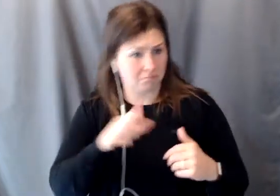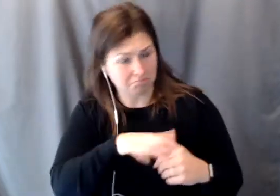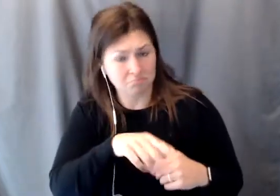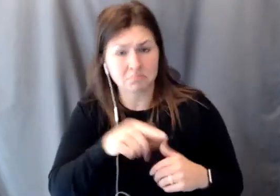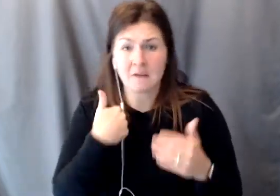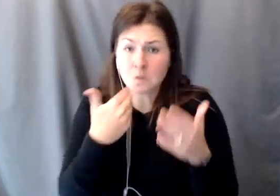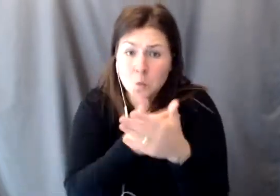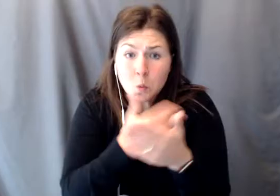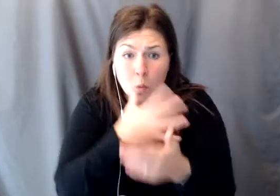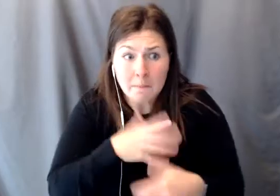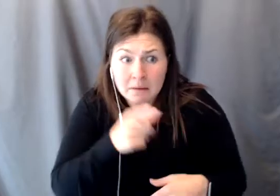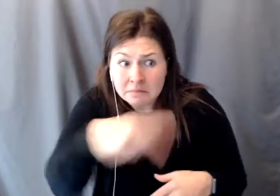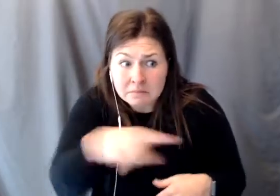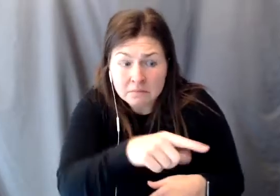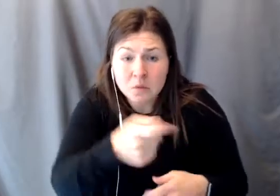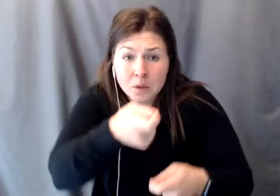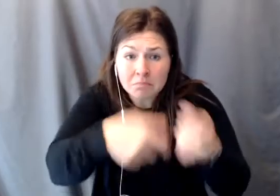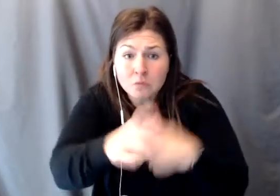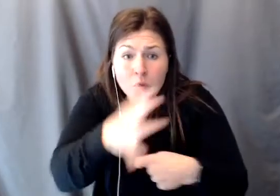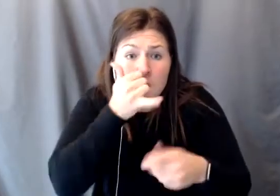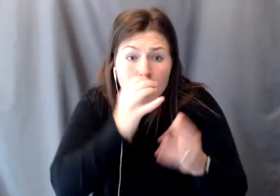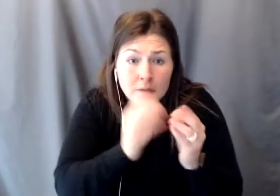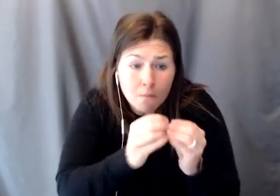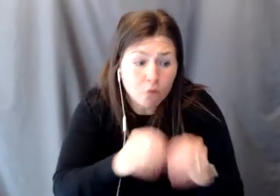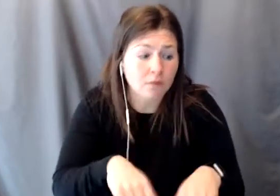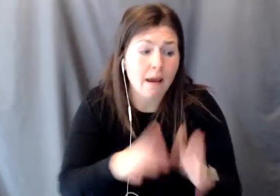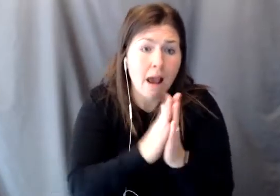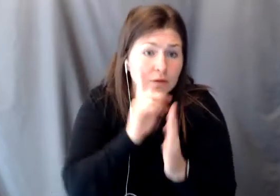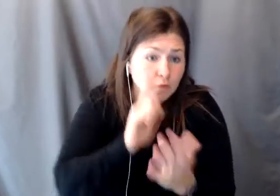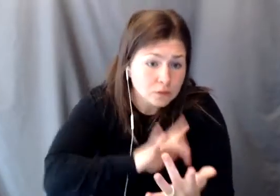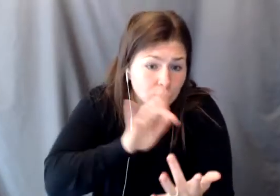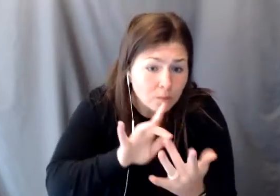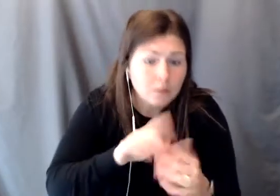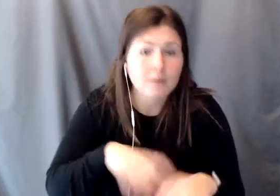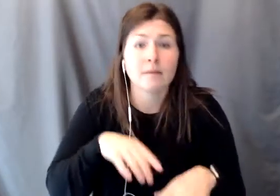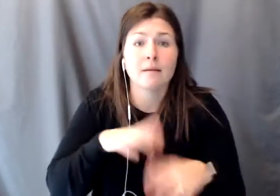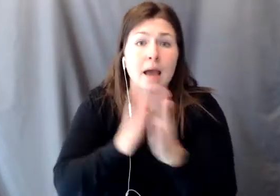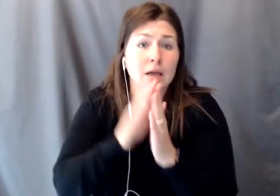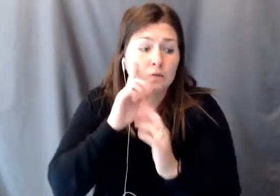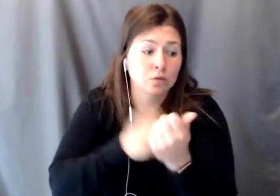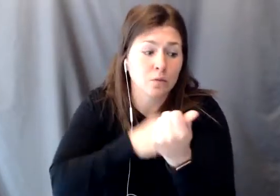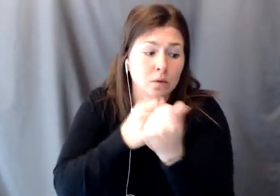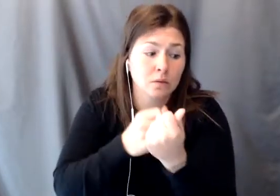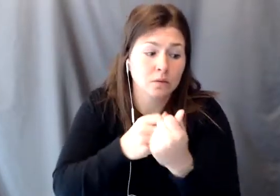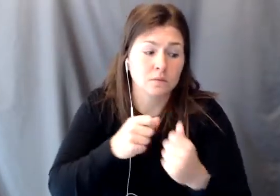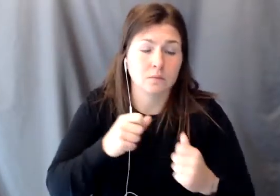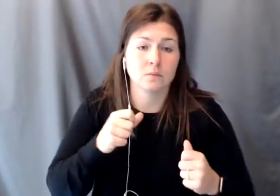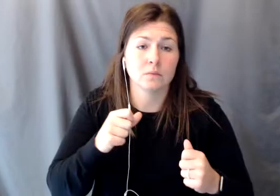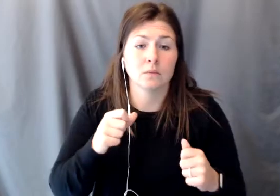I give out my phone number? Can I try, offer sponsorship? Can I, what can I do here to live in